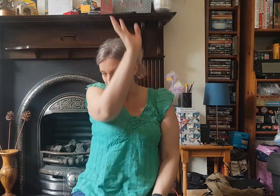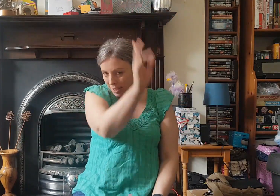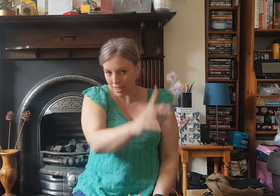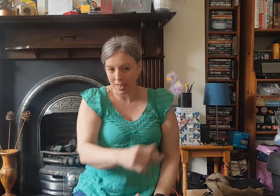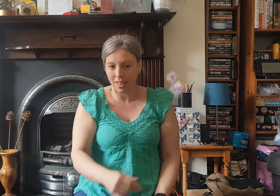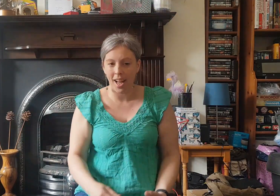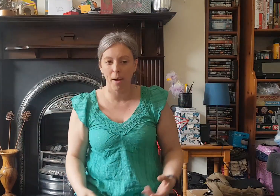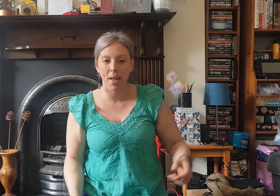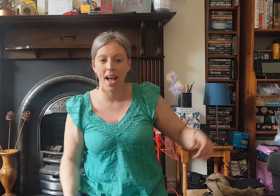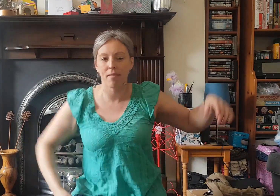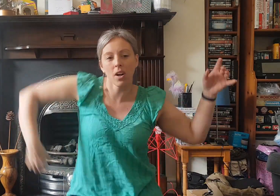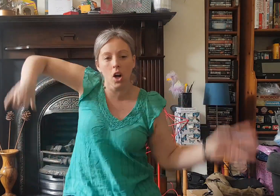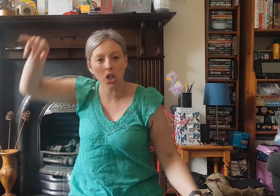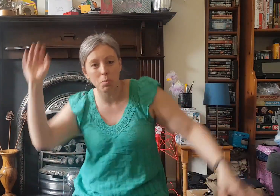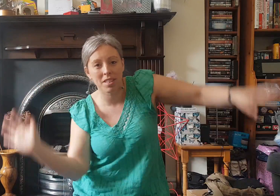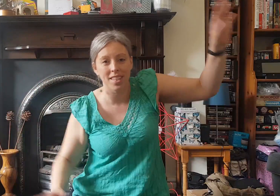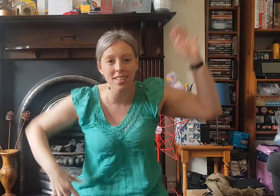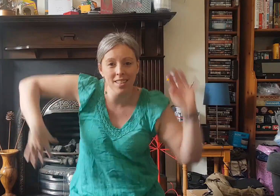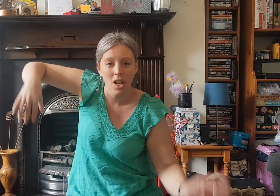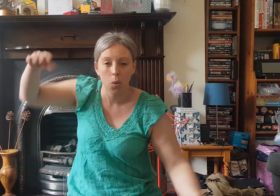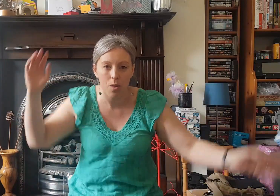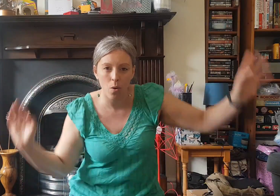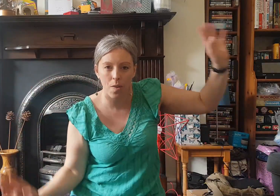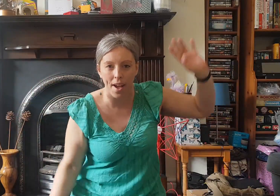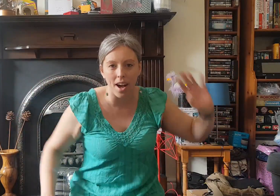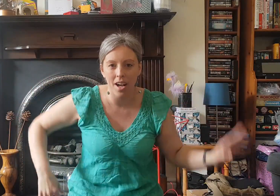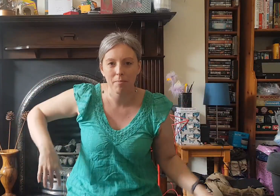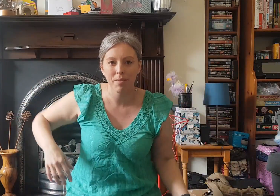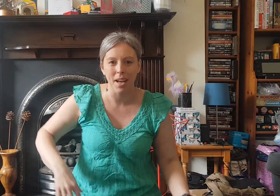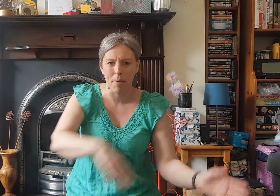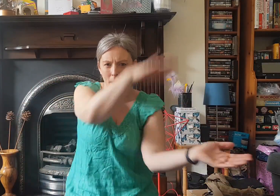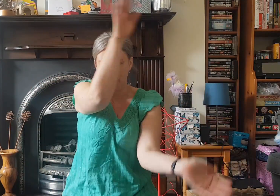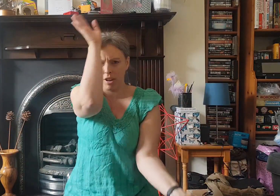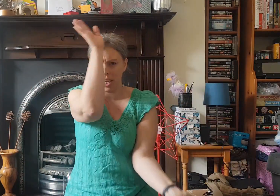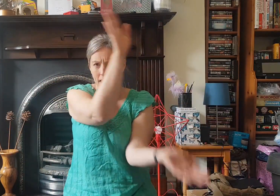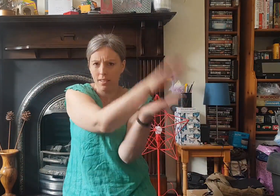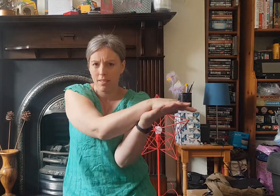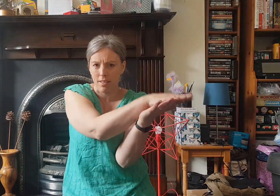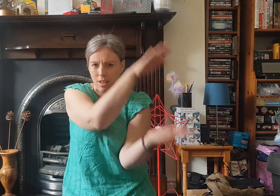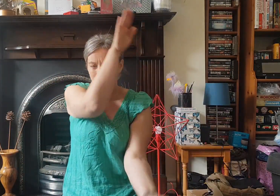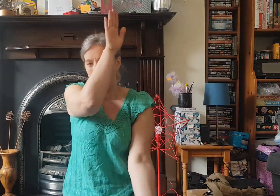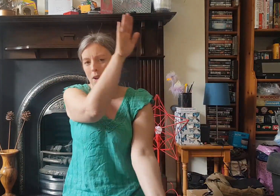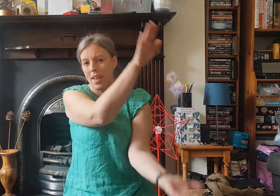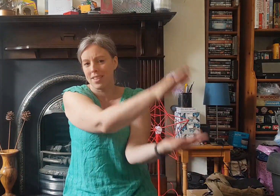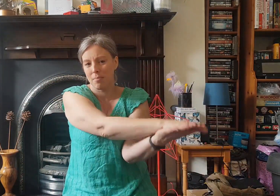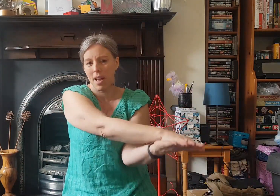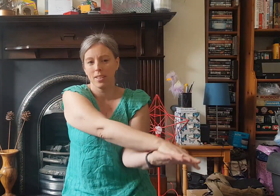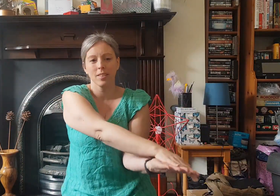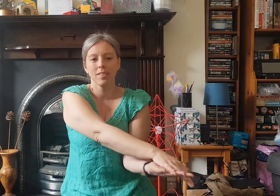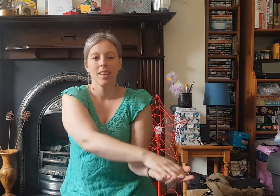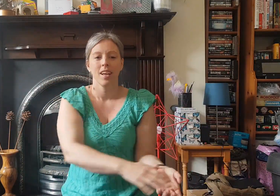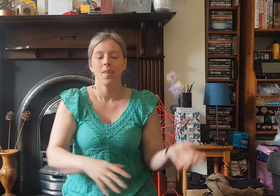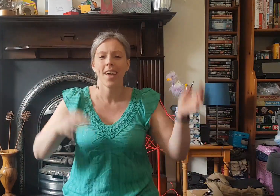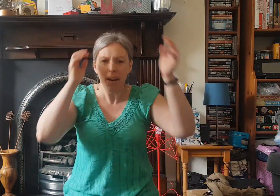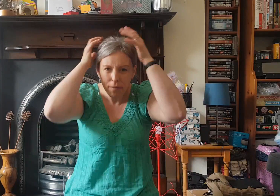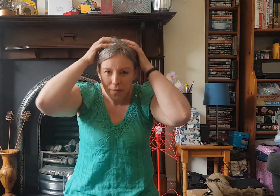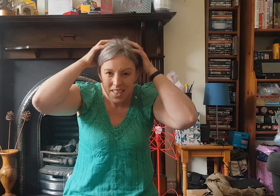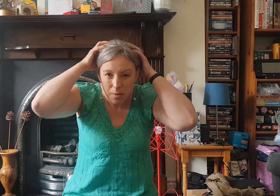and we have octopuses with all their arms and we have crocodiles with their smiles we have fuzzy wuzzy